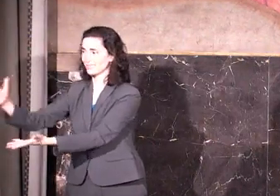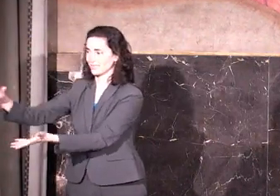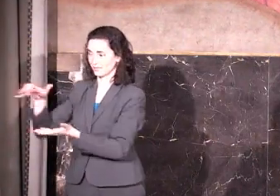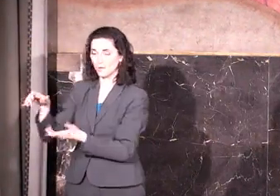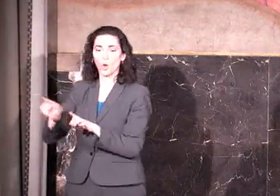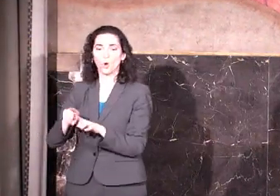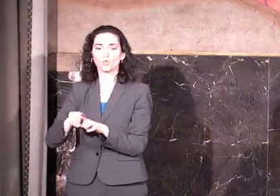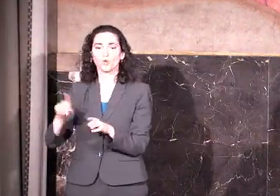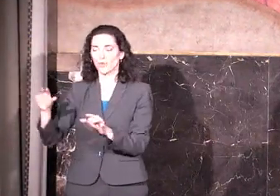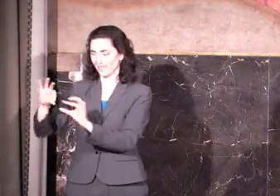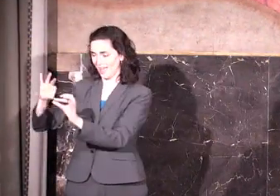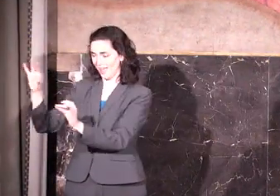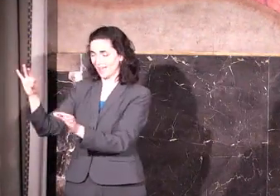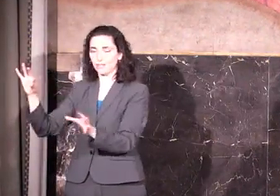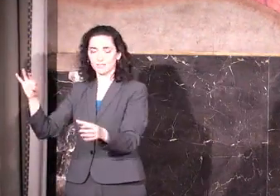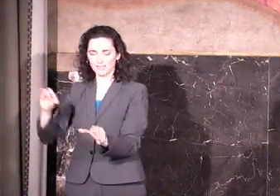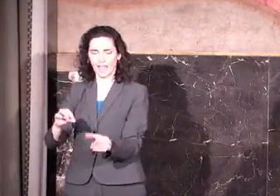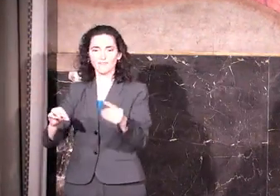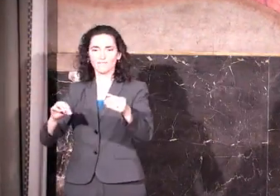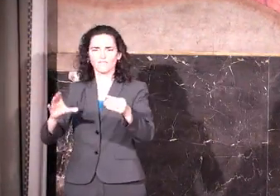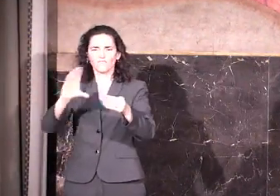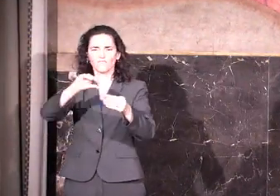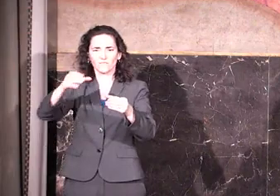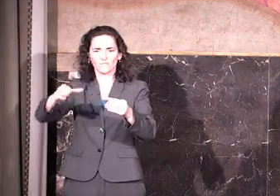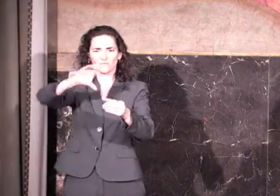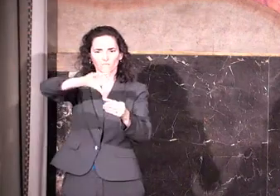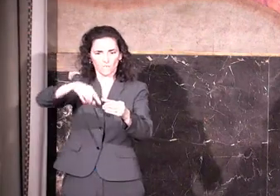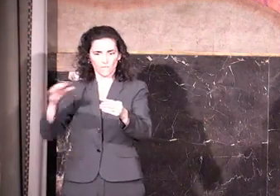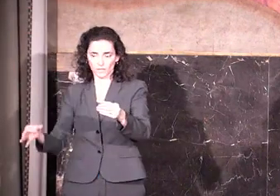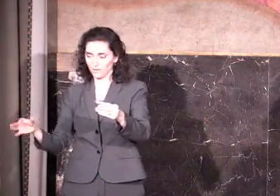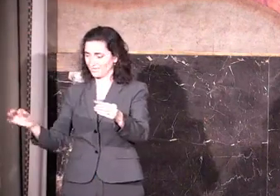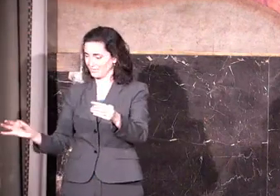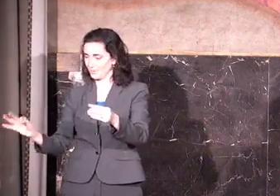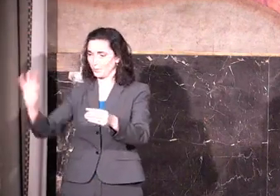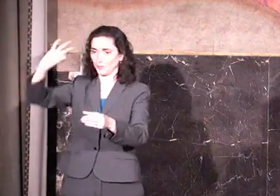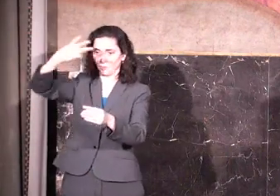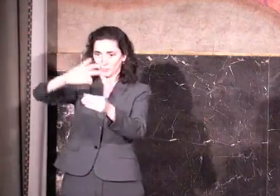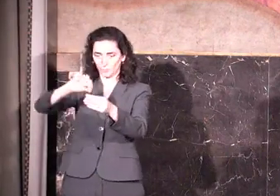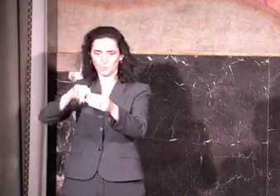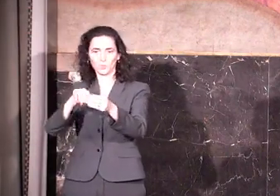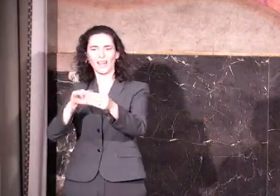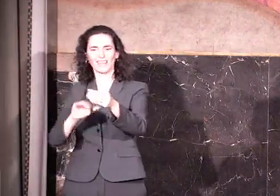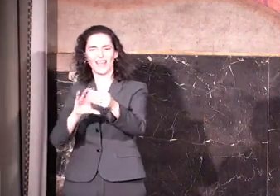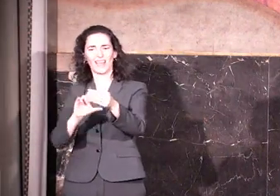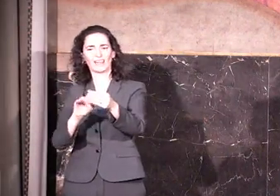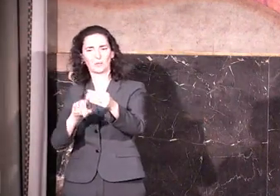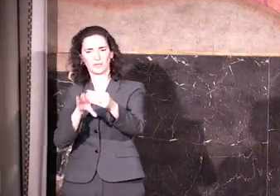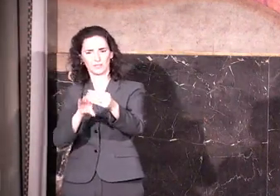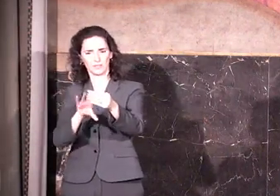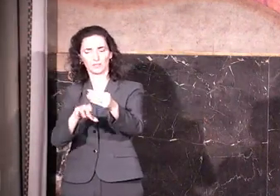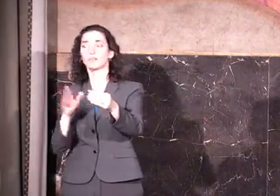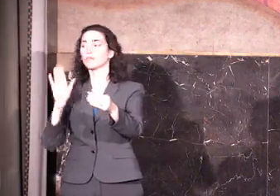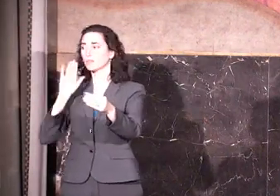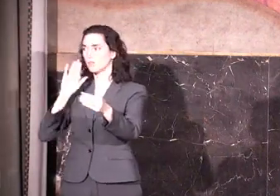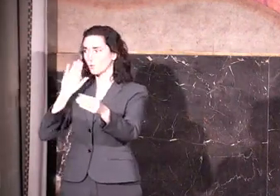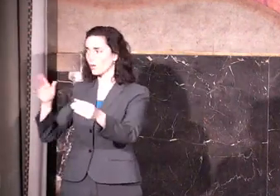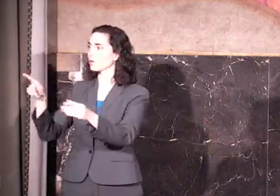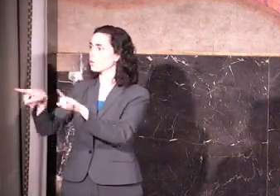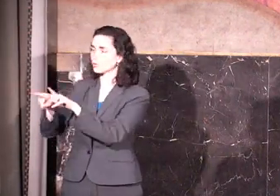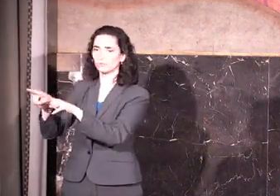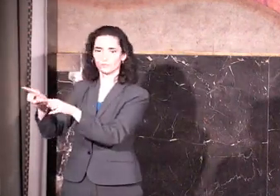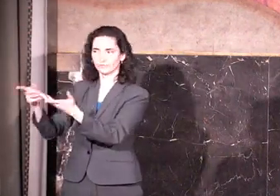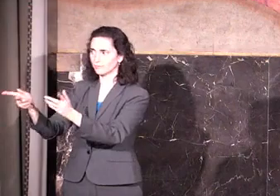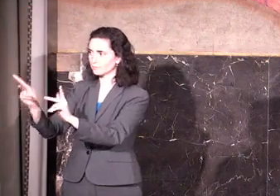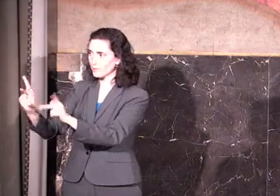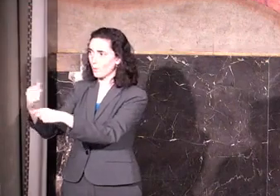in, which is very helpful. We will be responsible for about 25% of the viral transport medium that we need, and